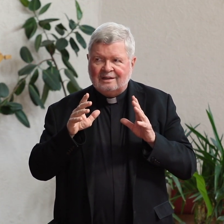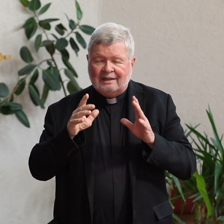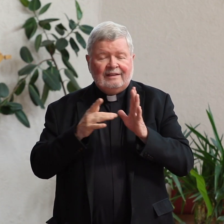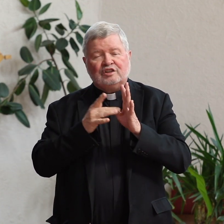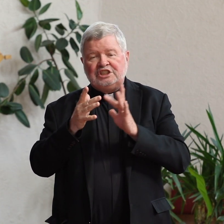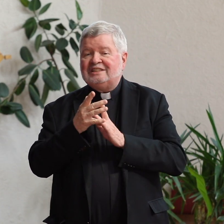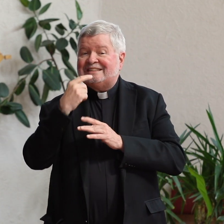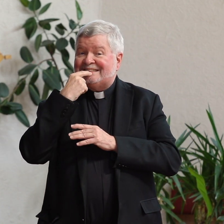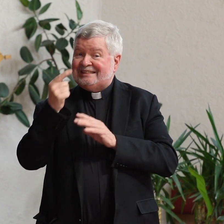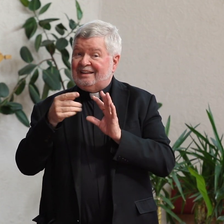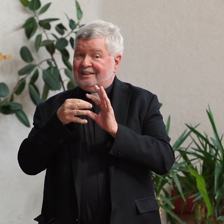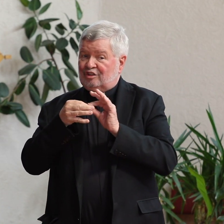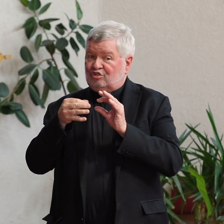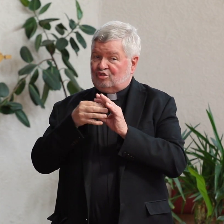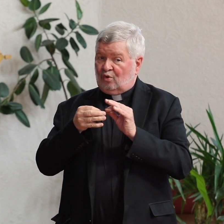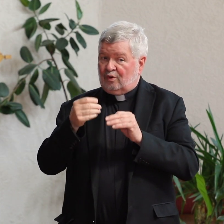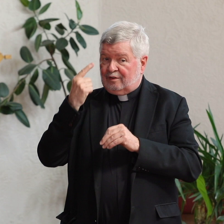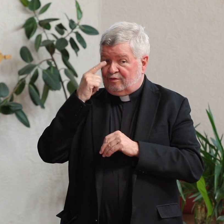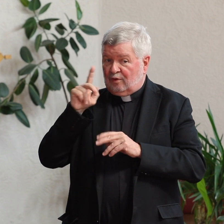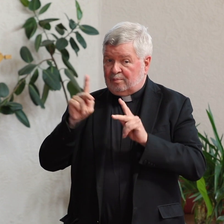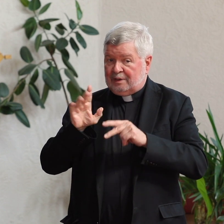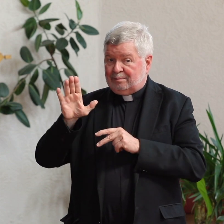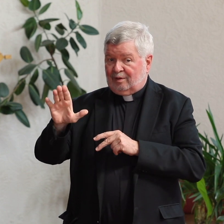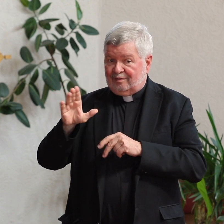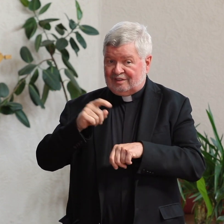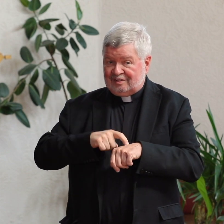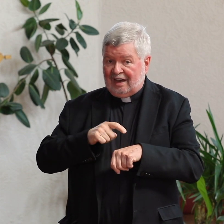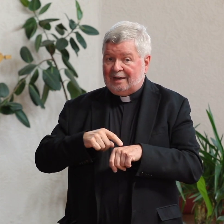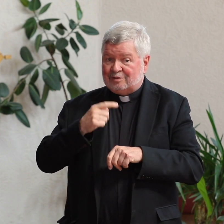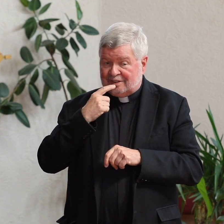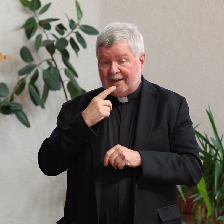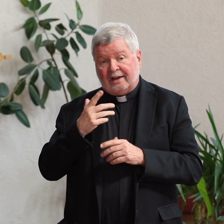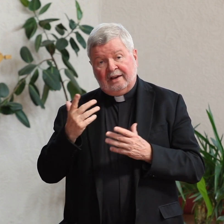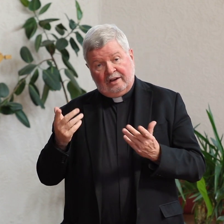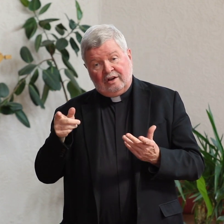Now, Jesus is telling this story for the people of his time, saying,